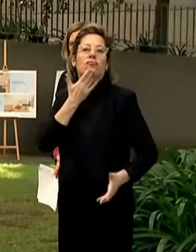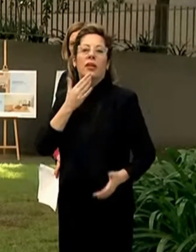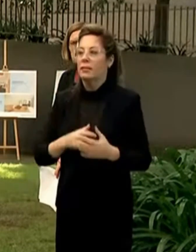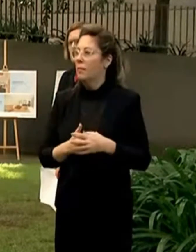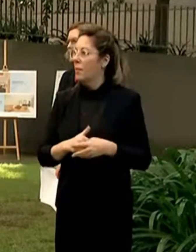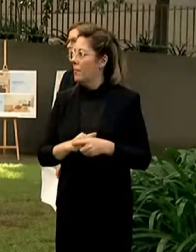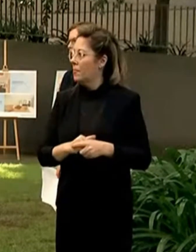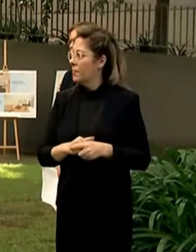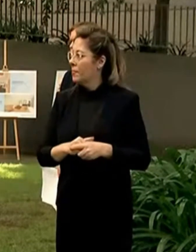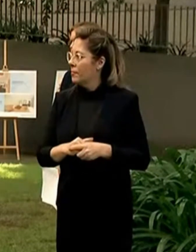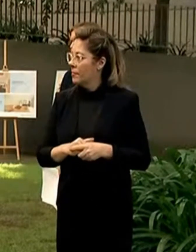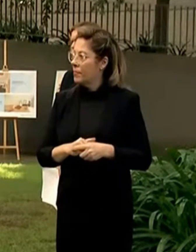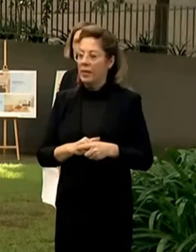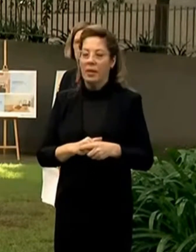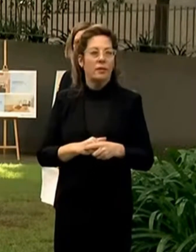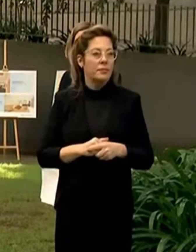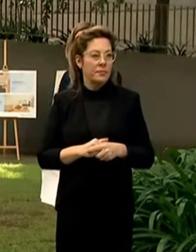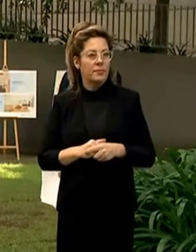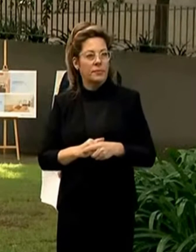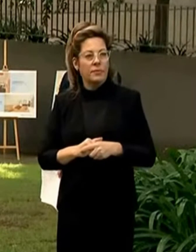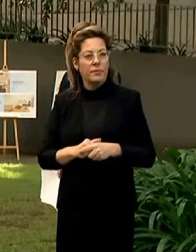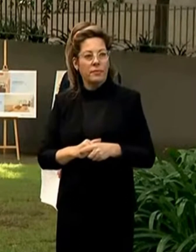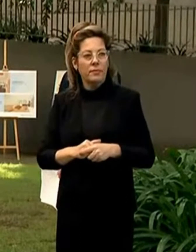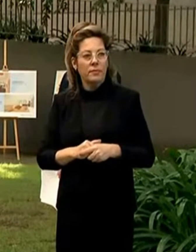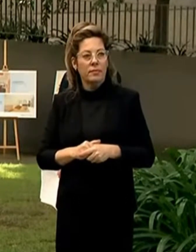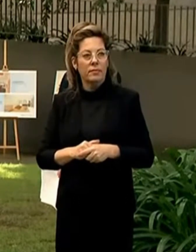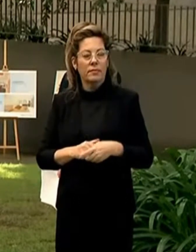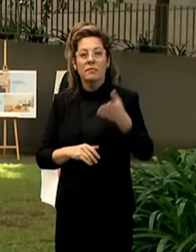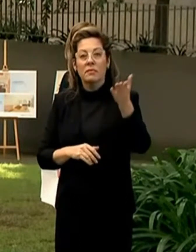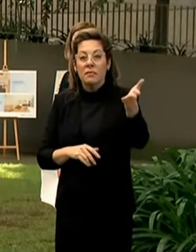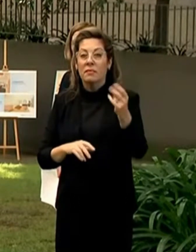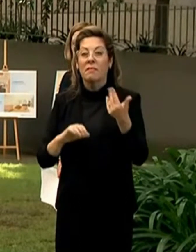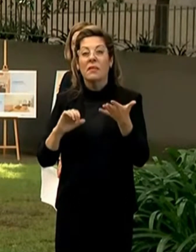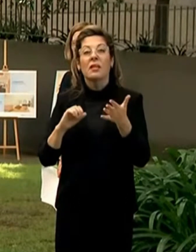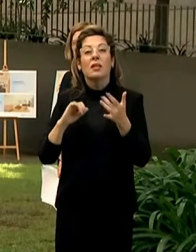Sorry, Alex was next. Oh, you got. Oh, sorry. Yep. Sorry.